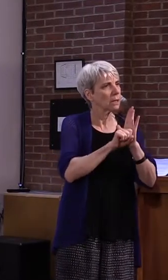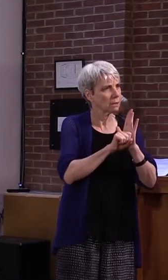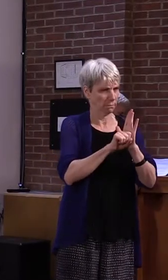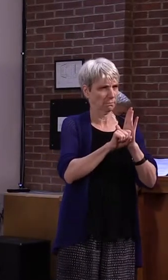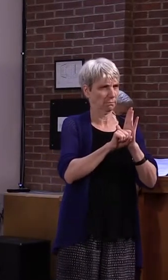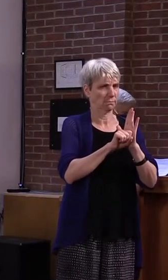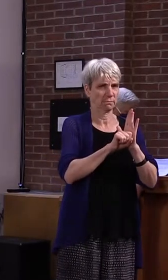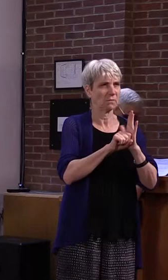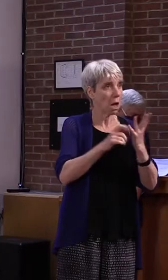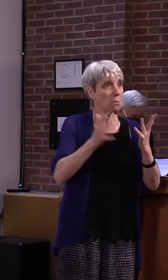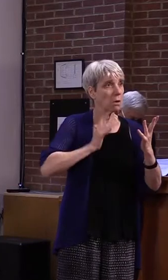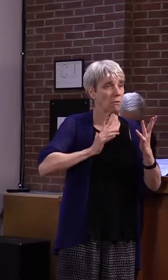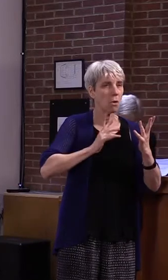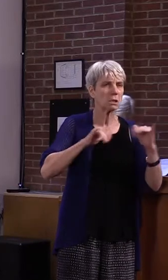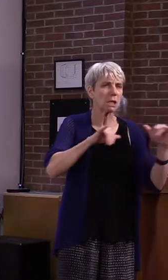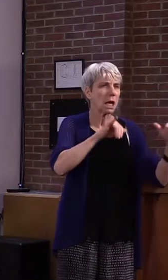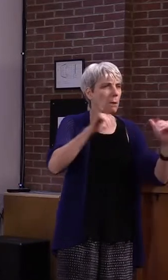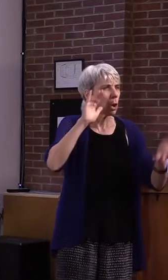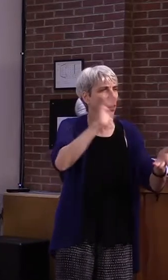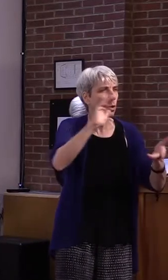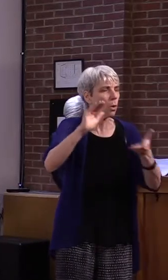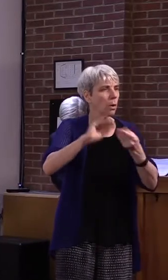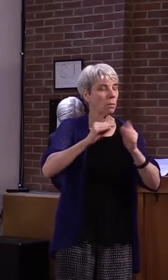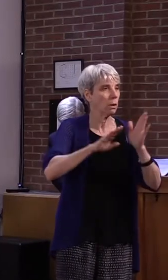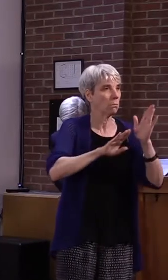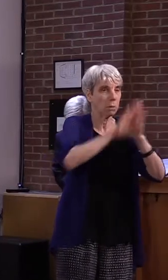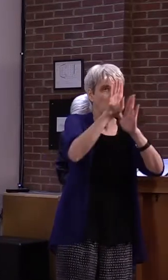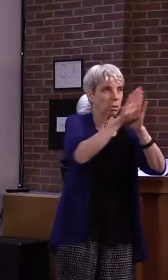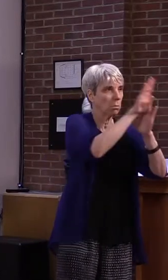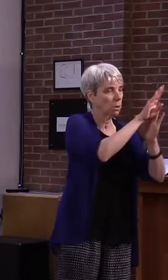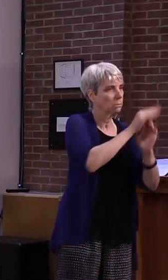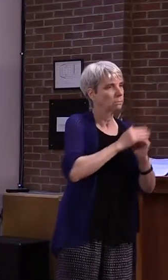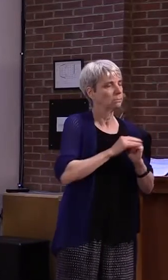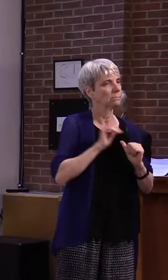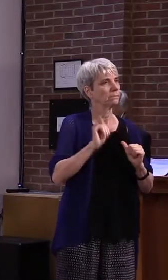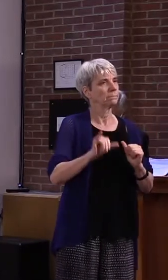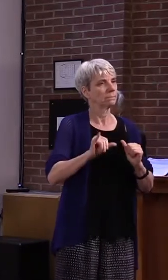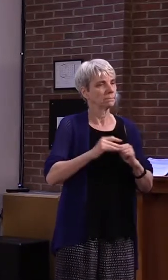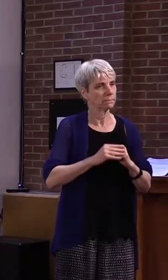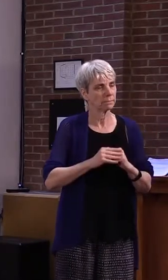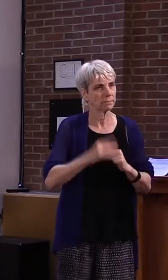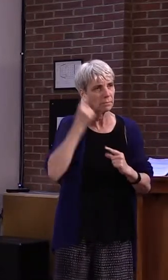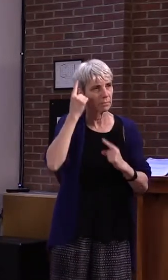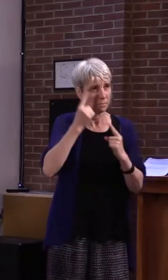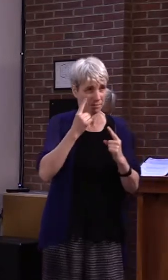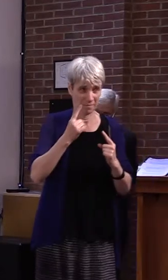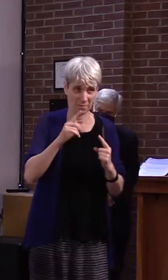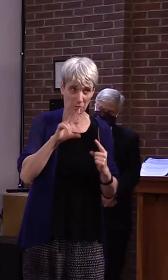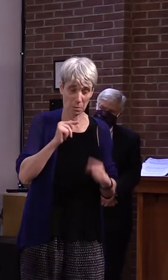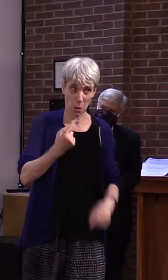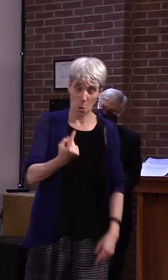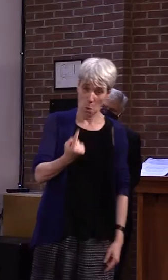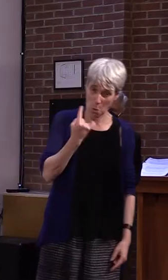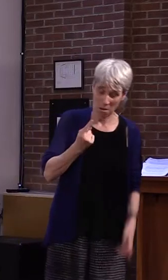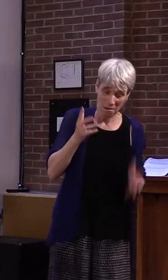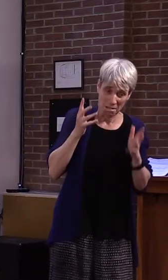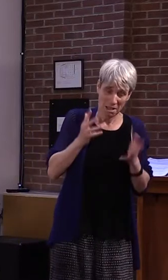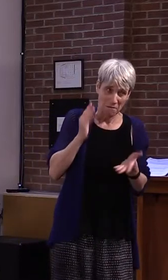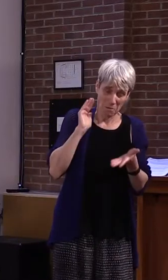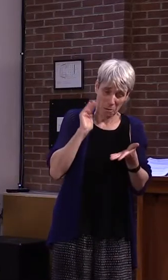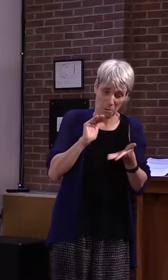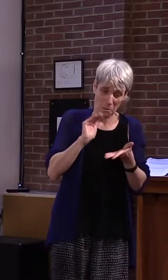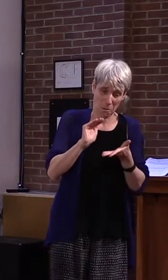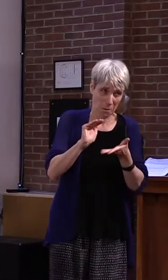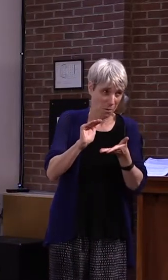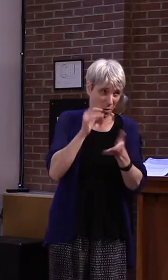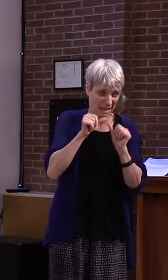also seeing some pretty significant increases. Do you think that Vermont can keep these numbers down, or do you think this